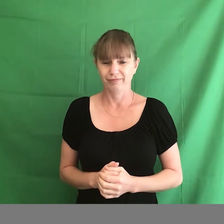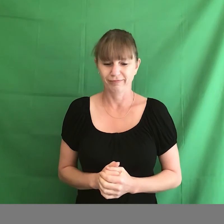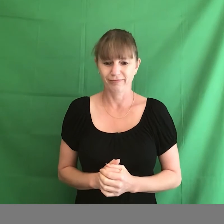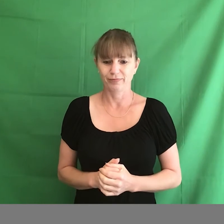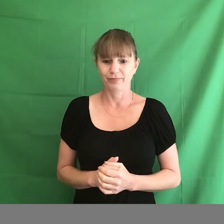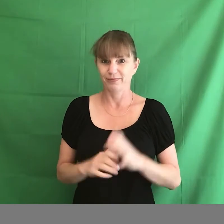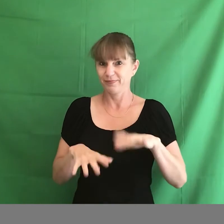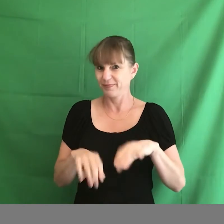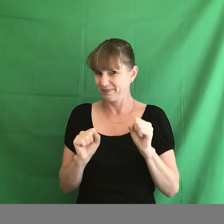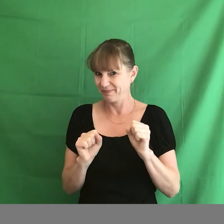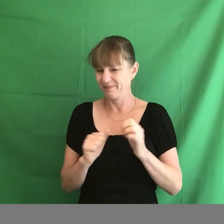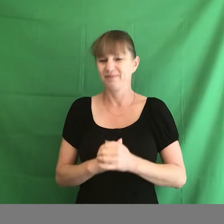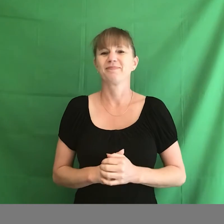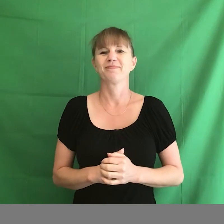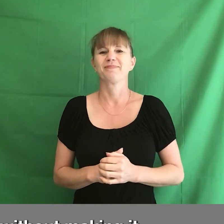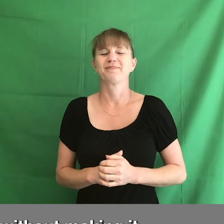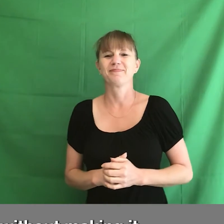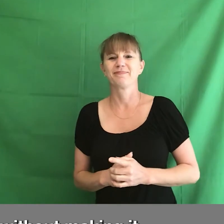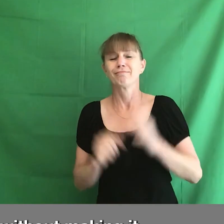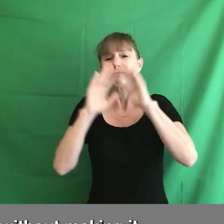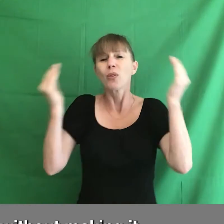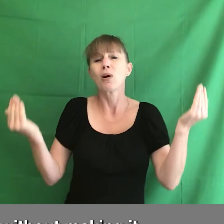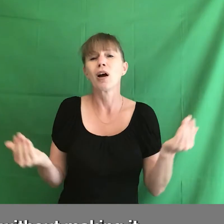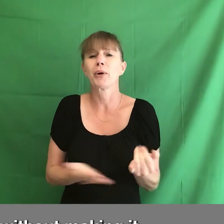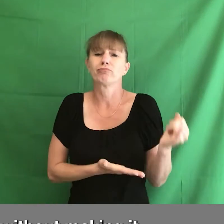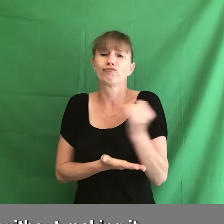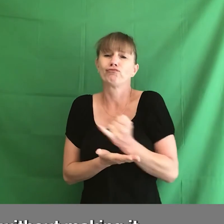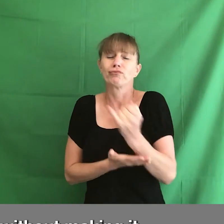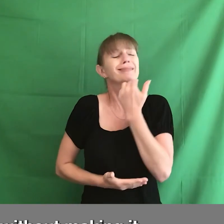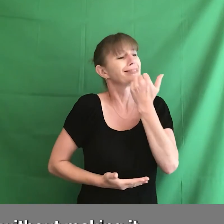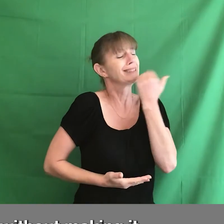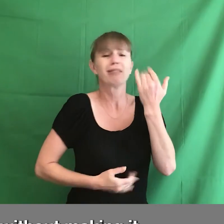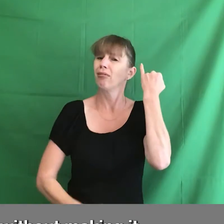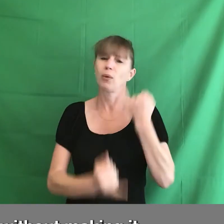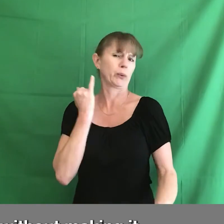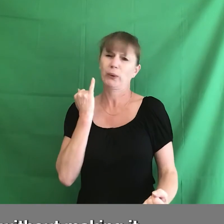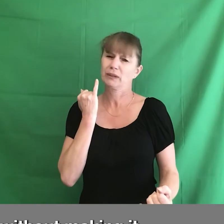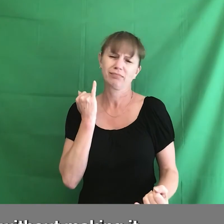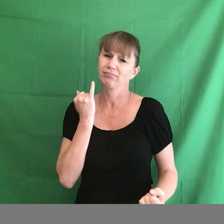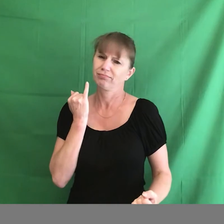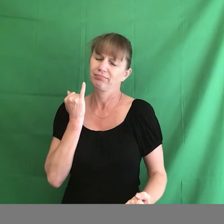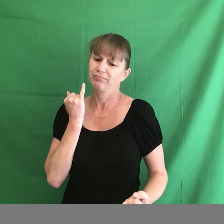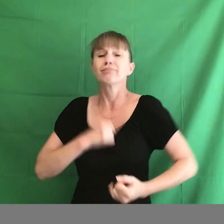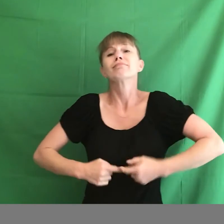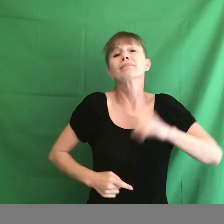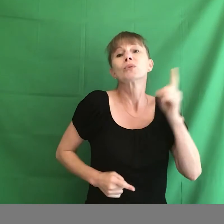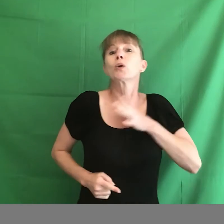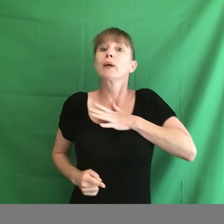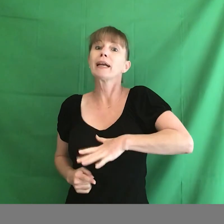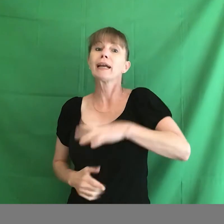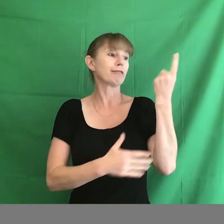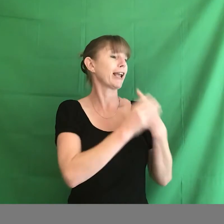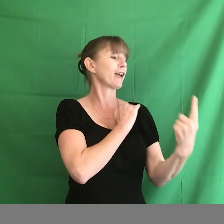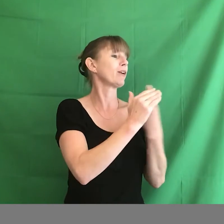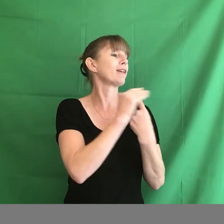individuality. Let's give that a go, ready? The world's grey enough without making it worse. What we